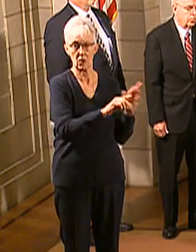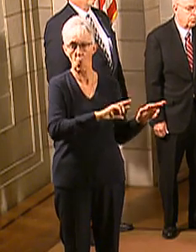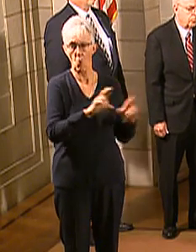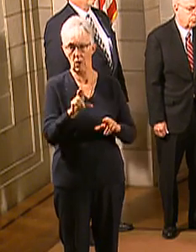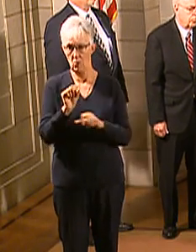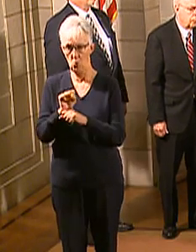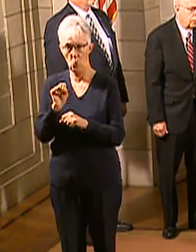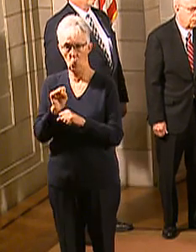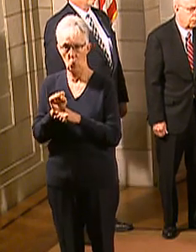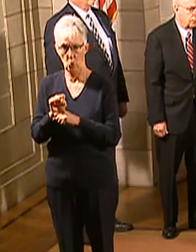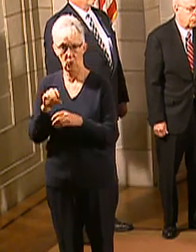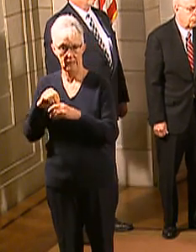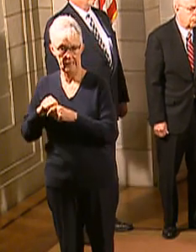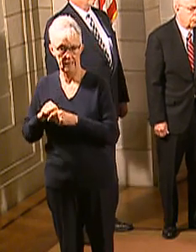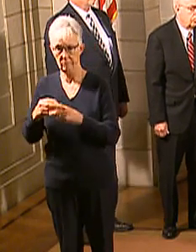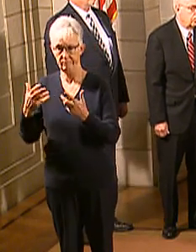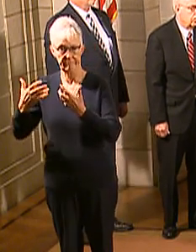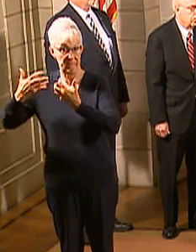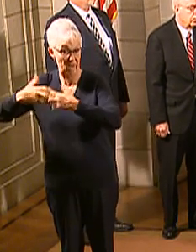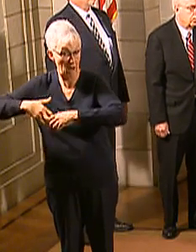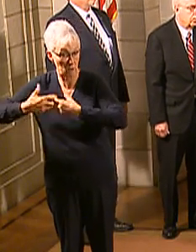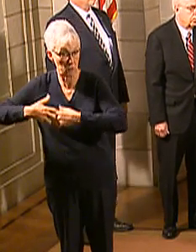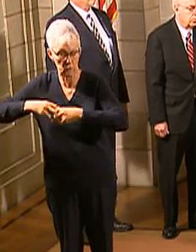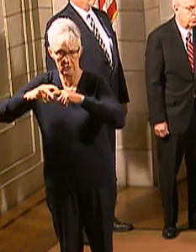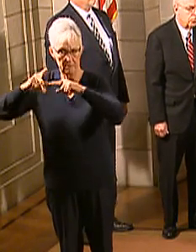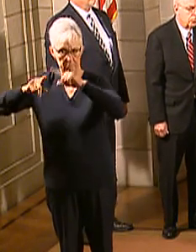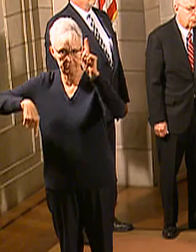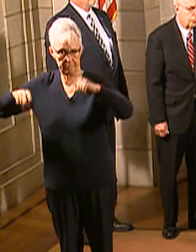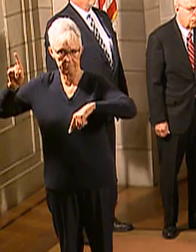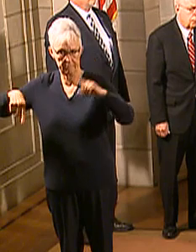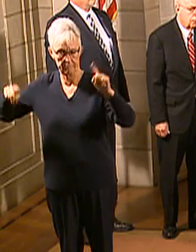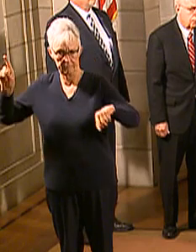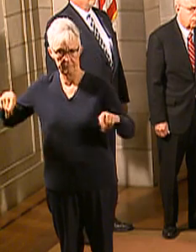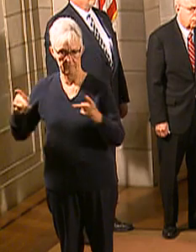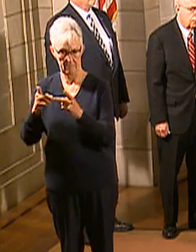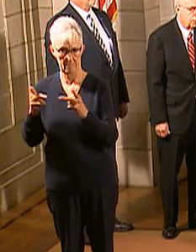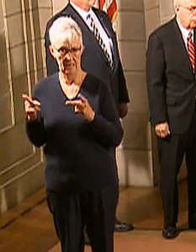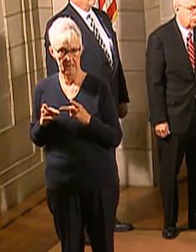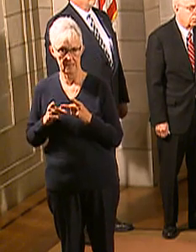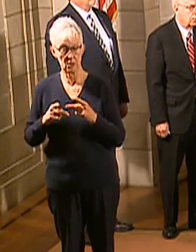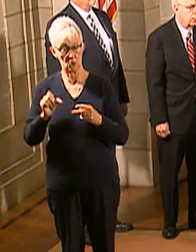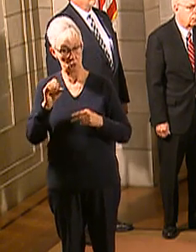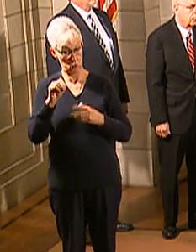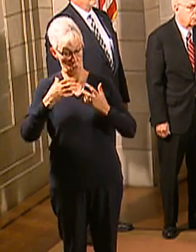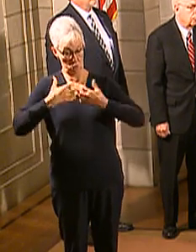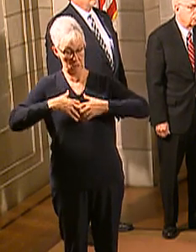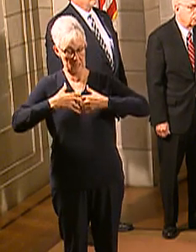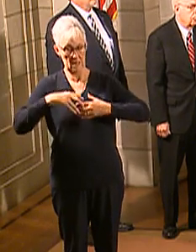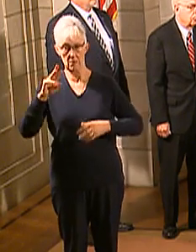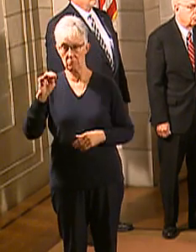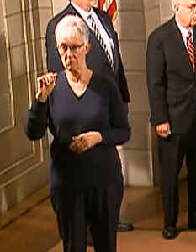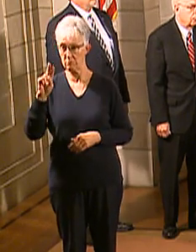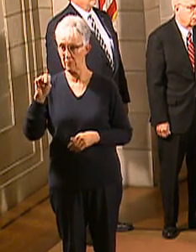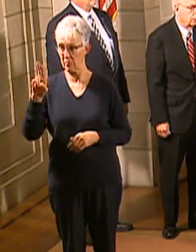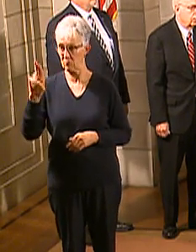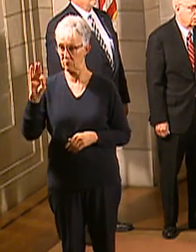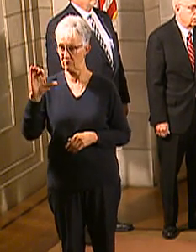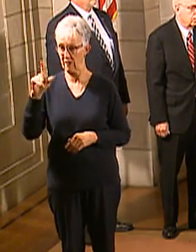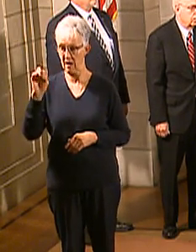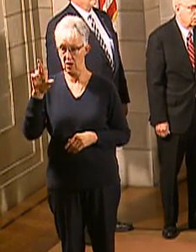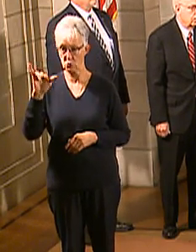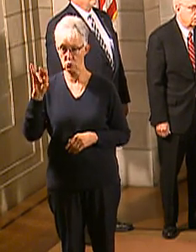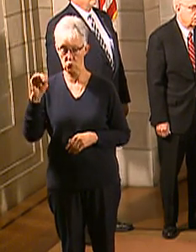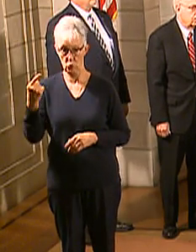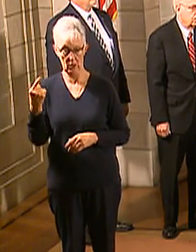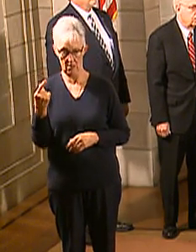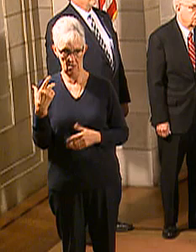manufacturing employment in our state is actually above pre-pandemic levels. So we have seen that bounce back tremendously